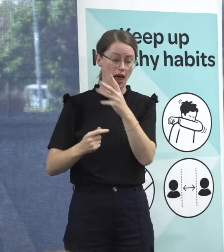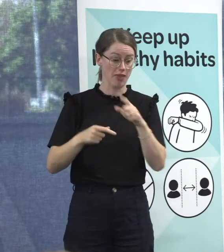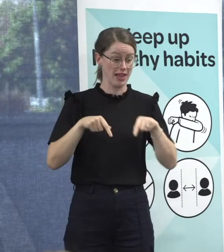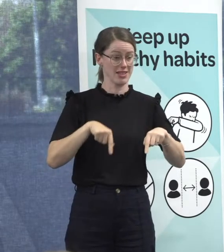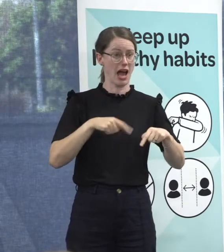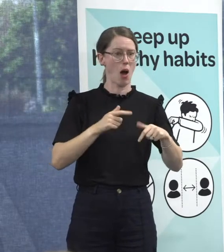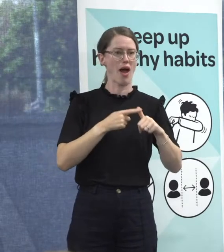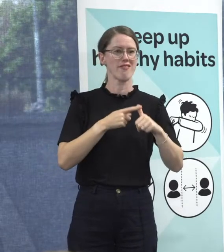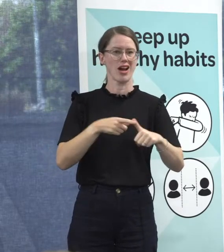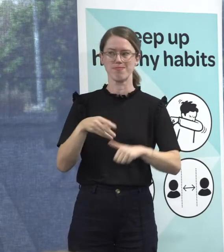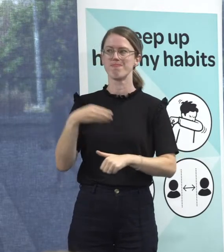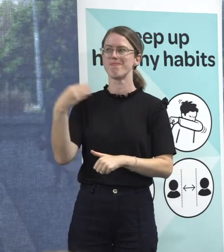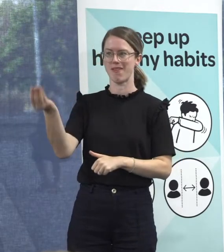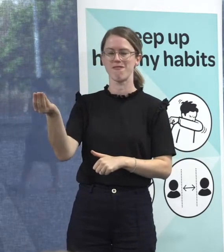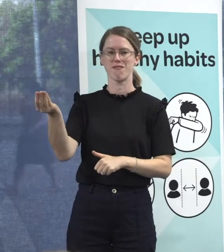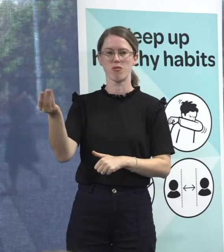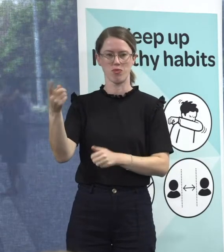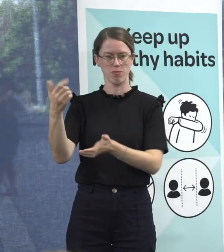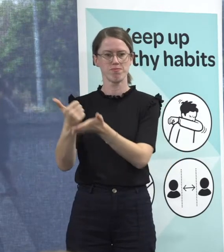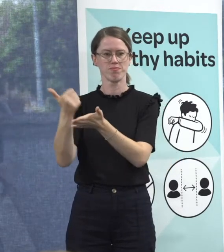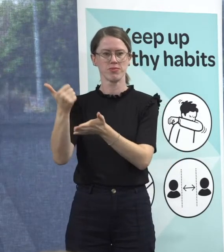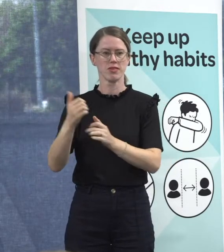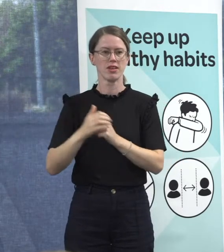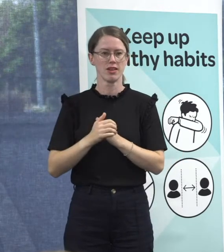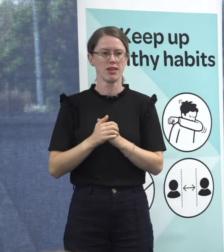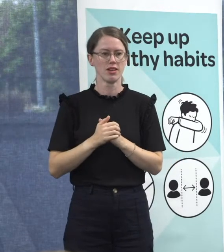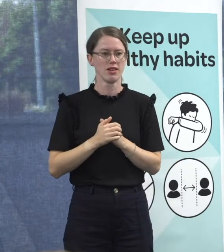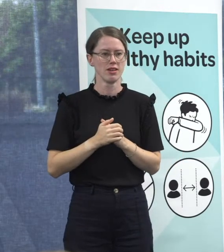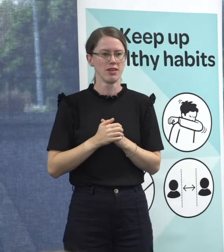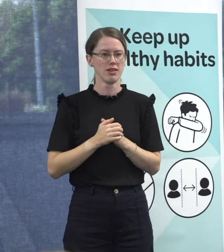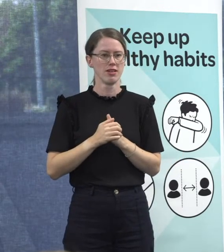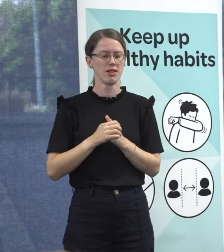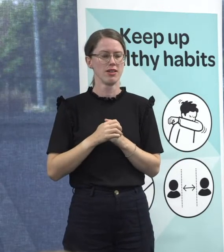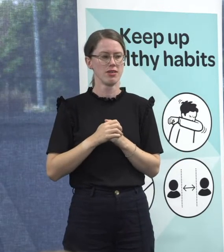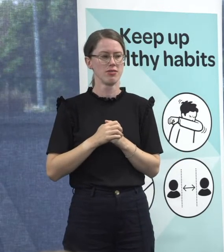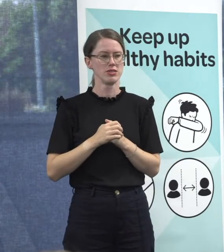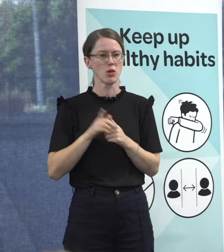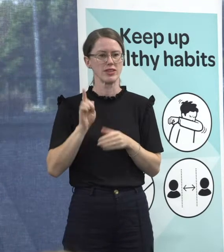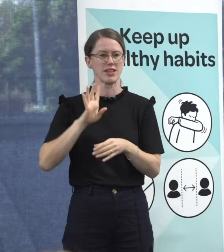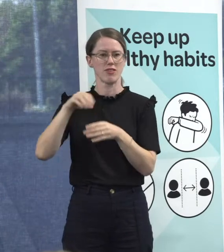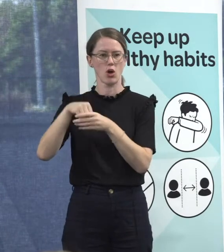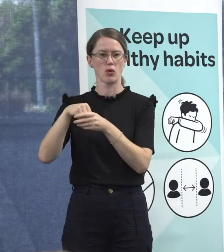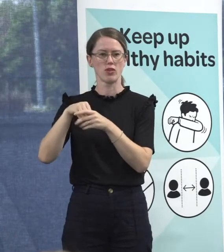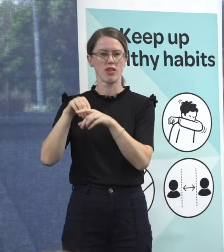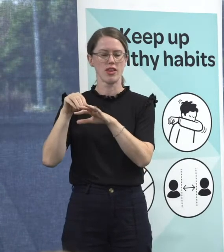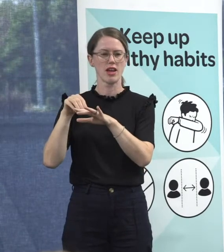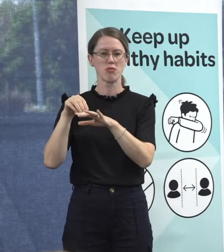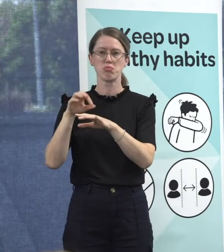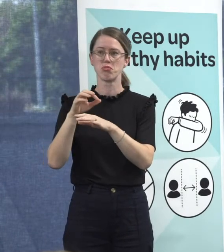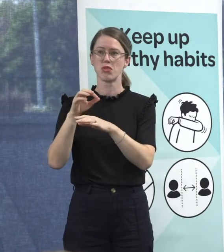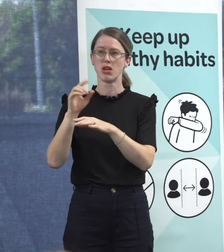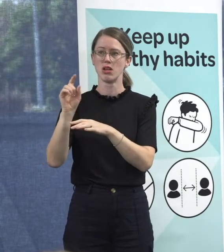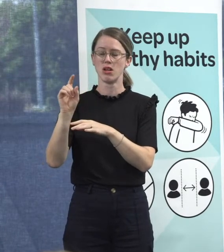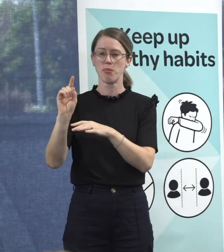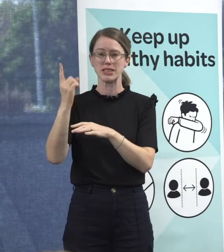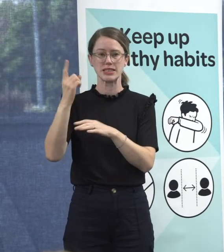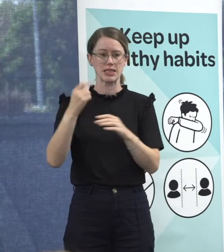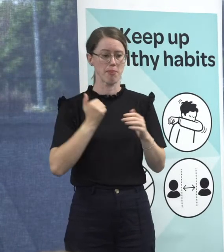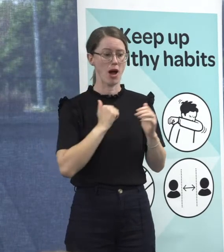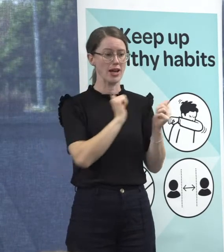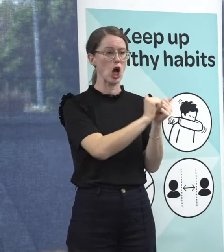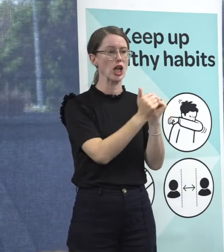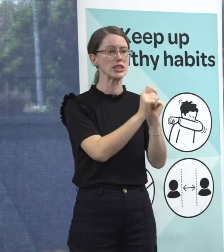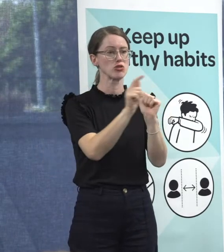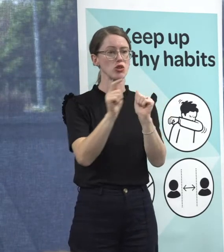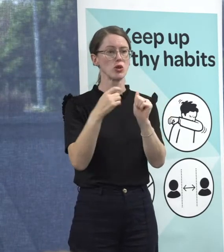really confident that our advice is still very much front and centre in the decision making, not just by ministers but also by my colleagues